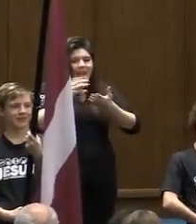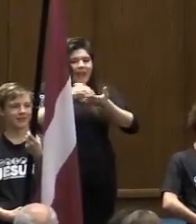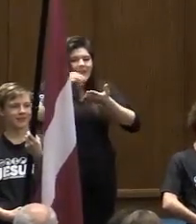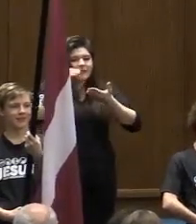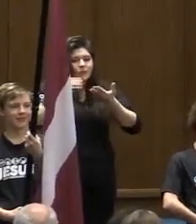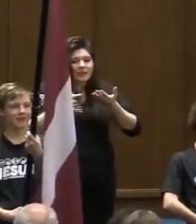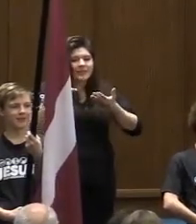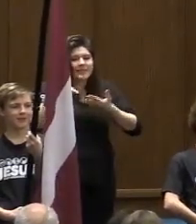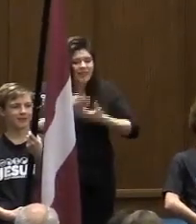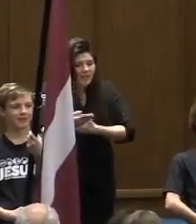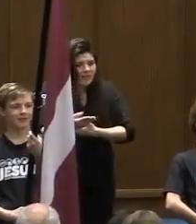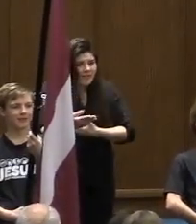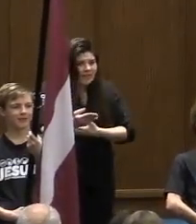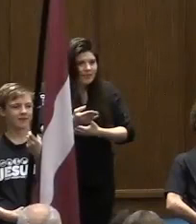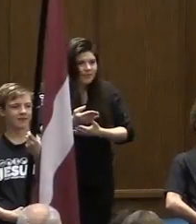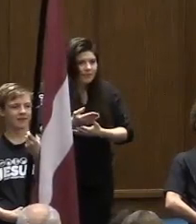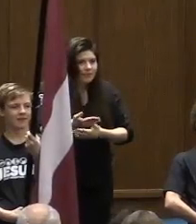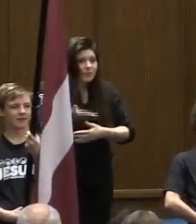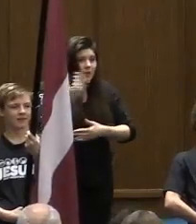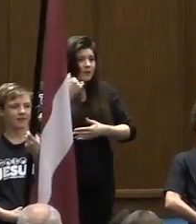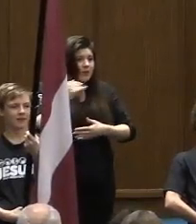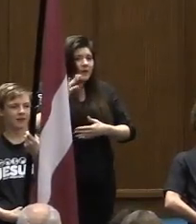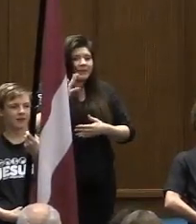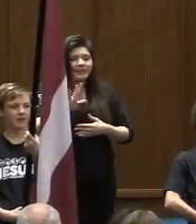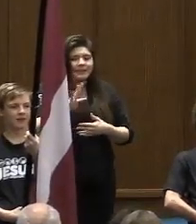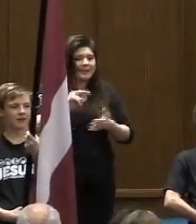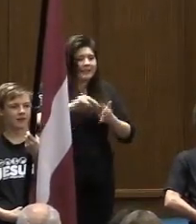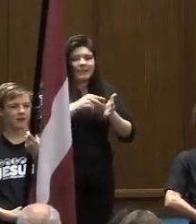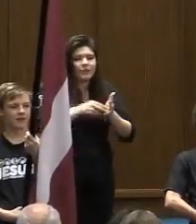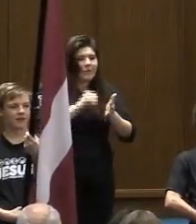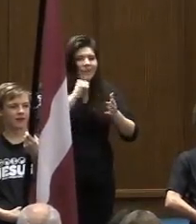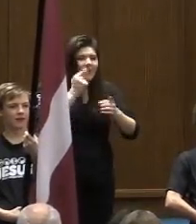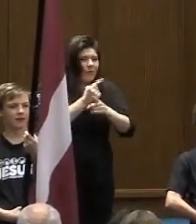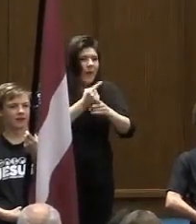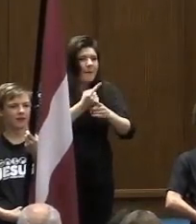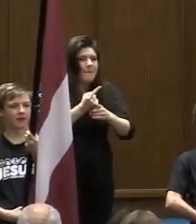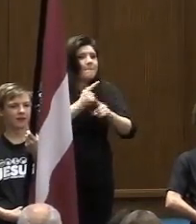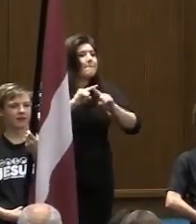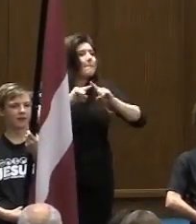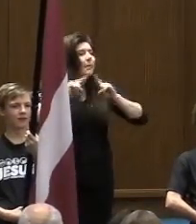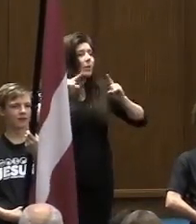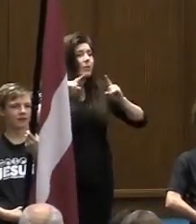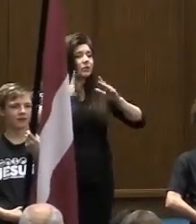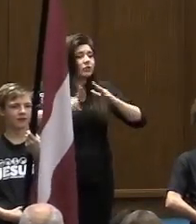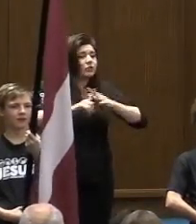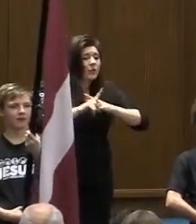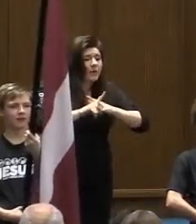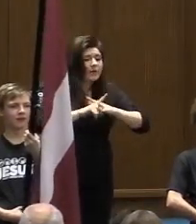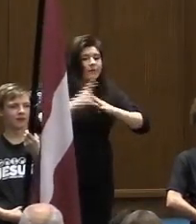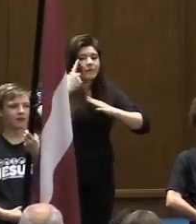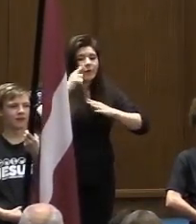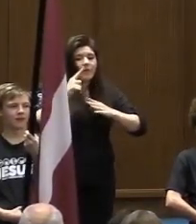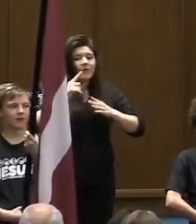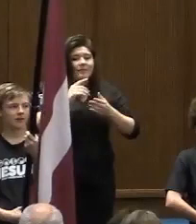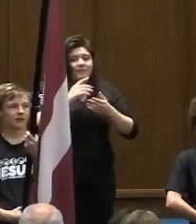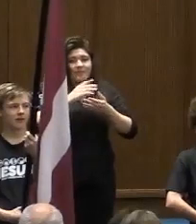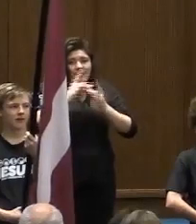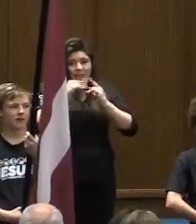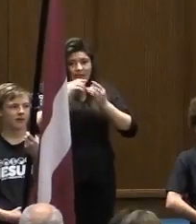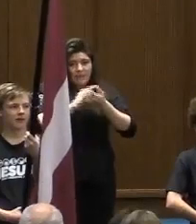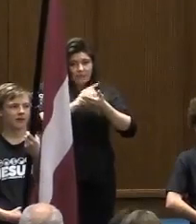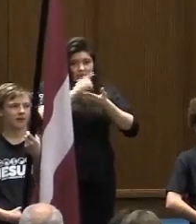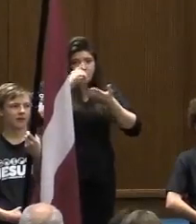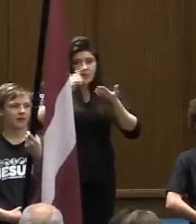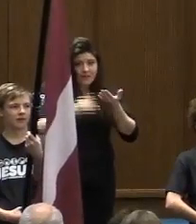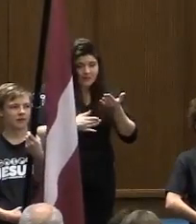And his intentions weren't right whenever he came to this program, but whenever he showed up to Camp Adventure, because of the power of the